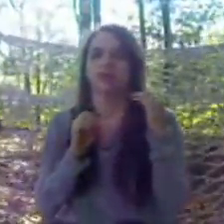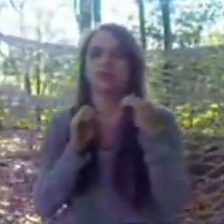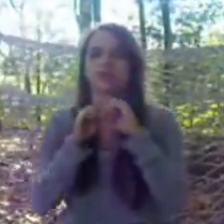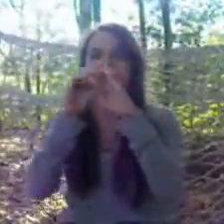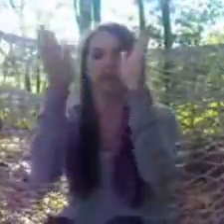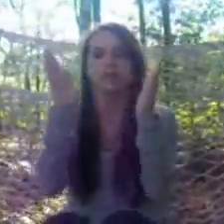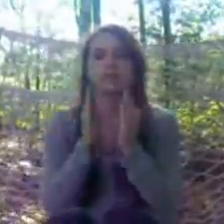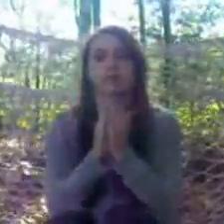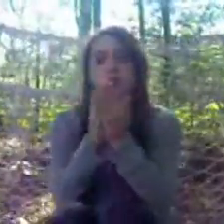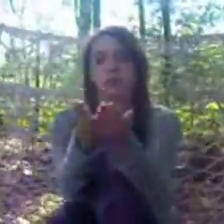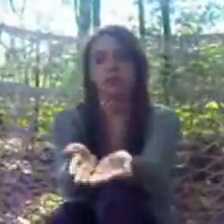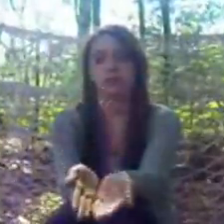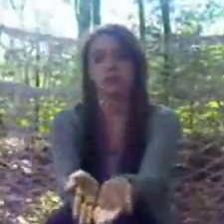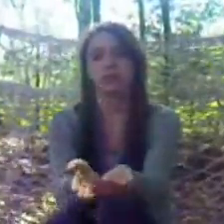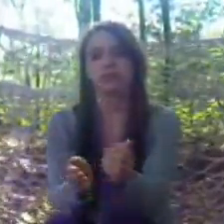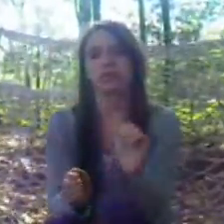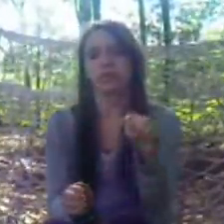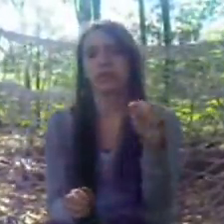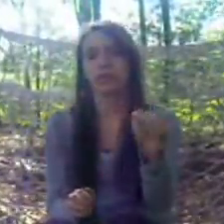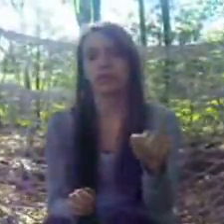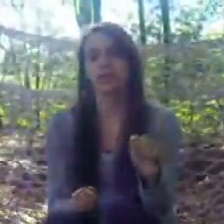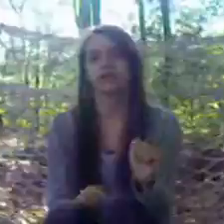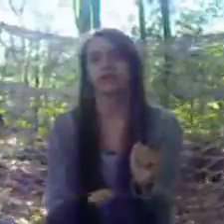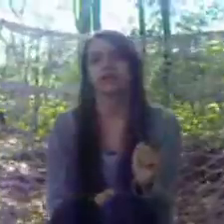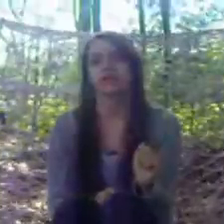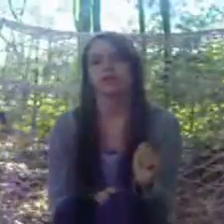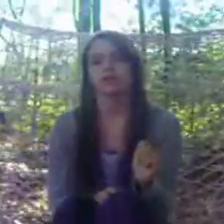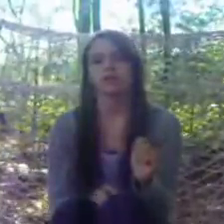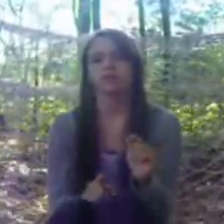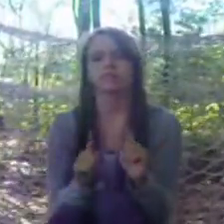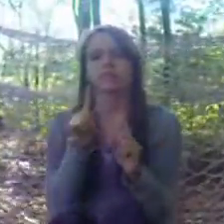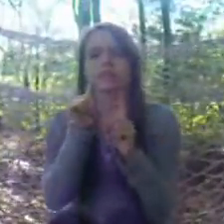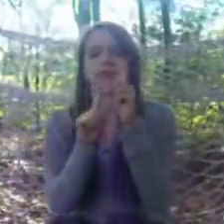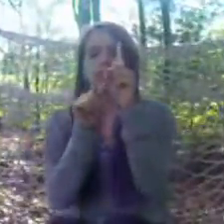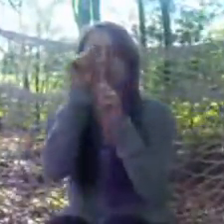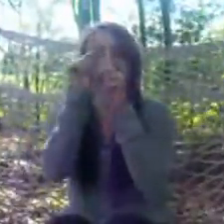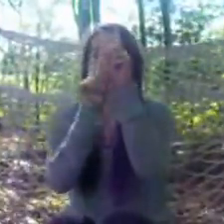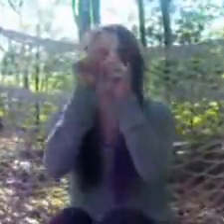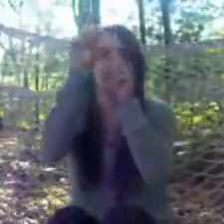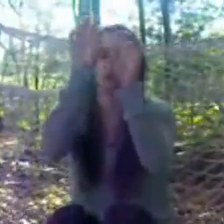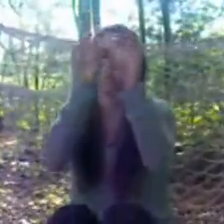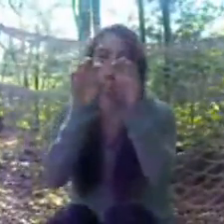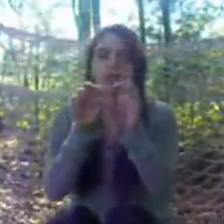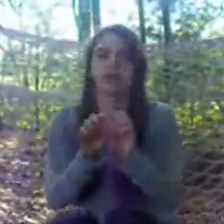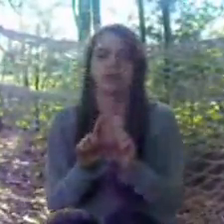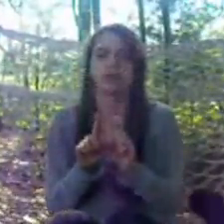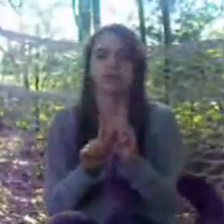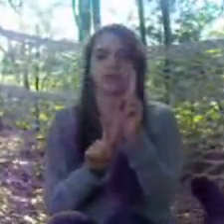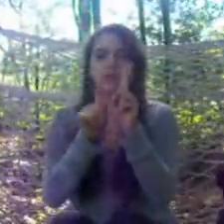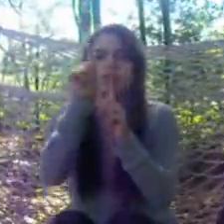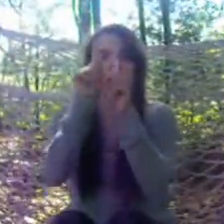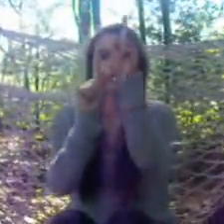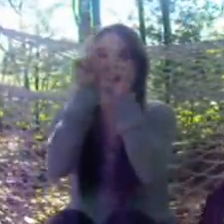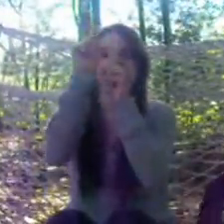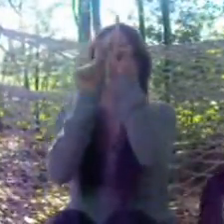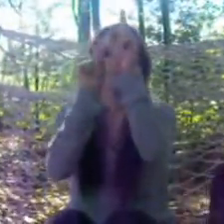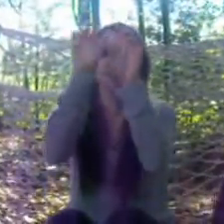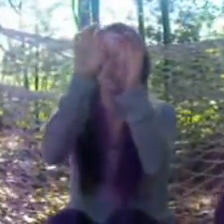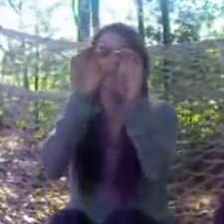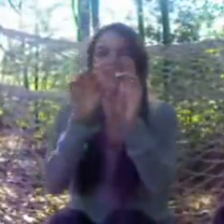the For You yeah and the STS the